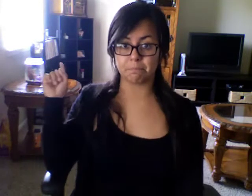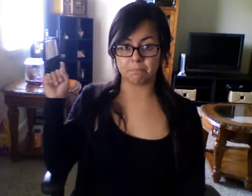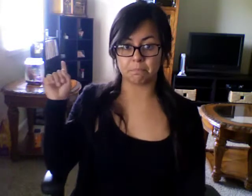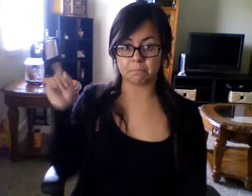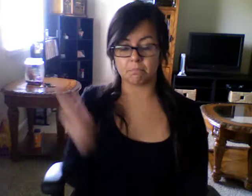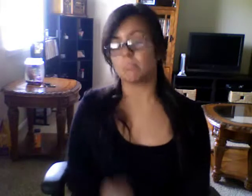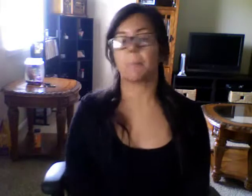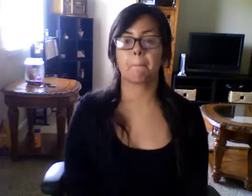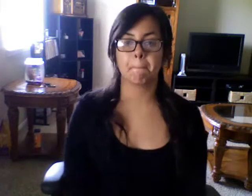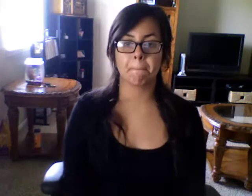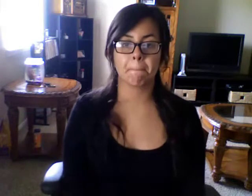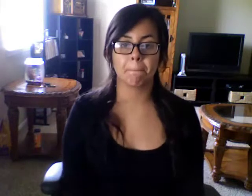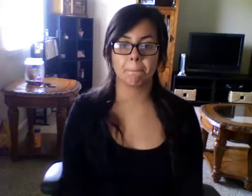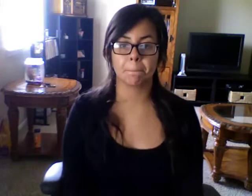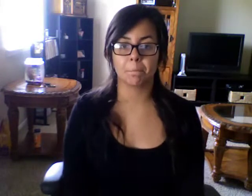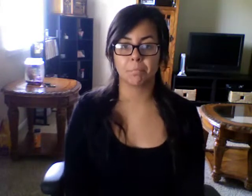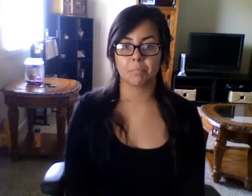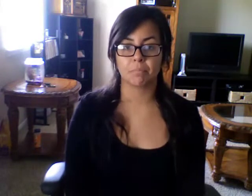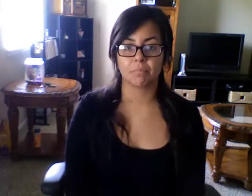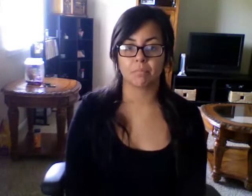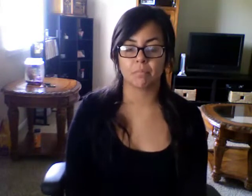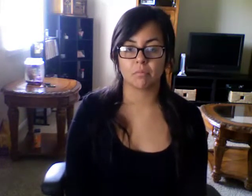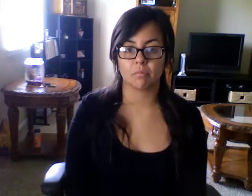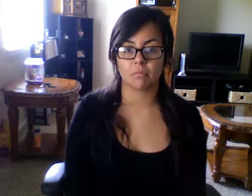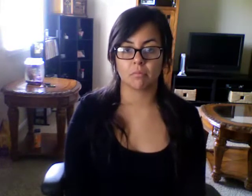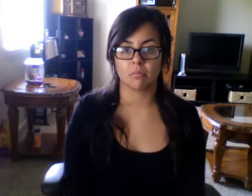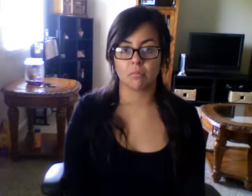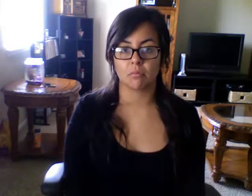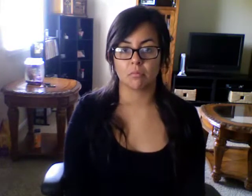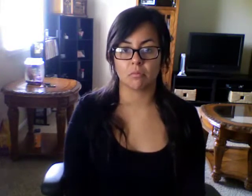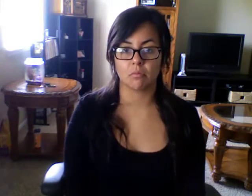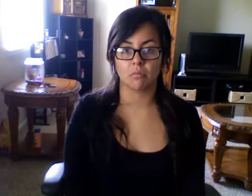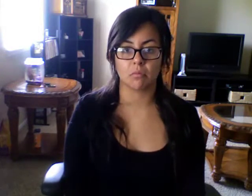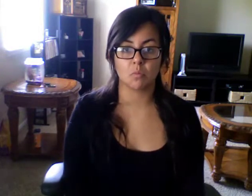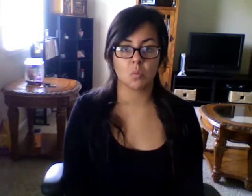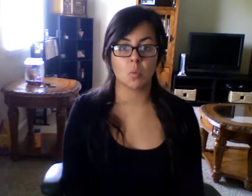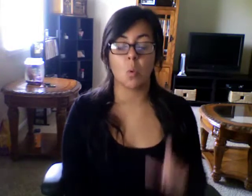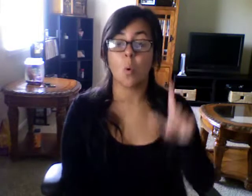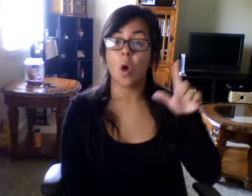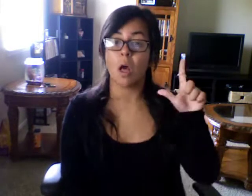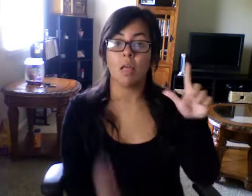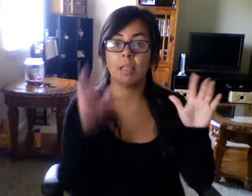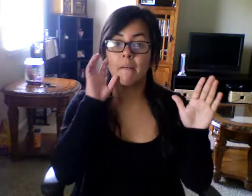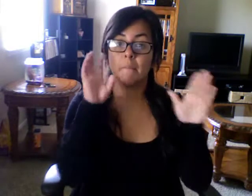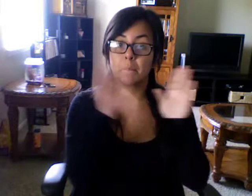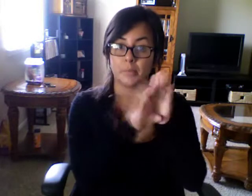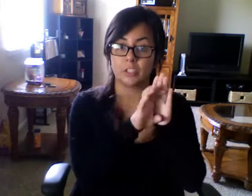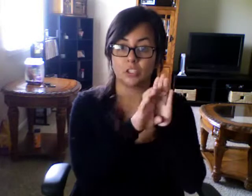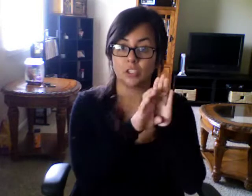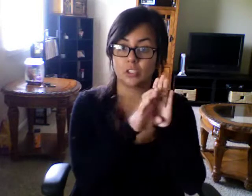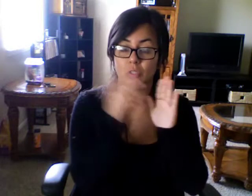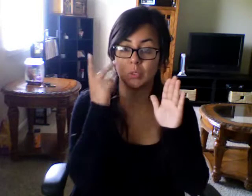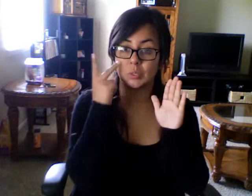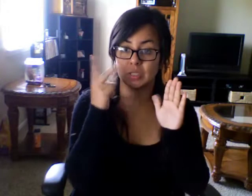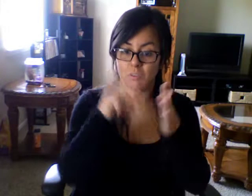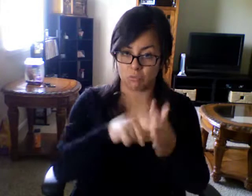growth faded. And on the animal on the right, you see that the cancer was responding. We've completed now